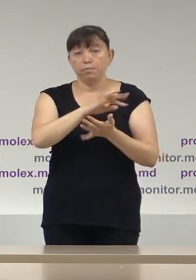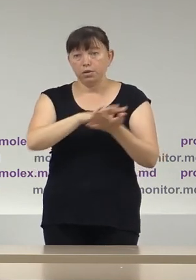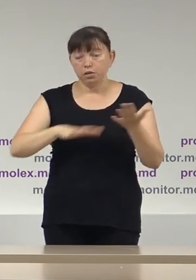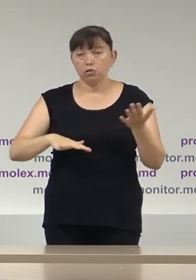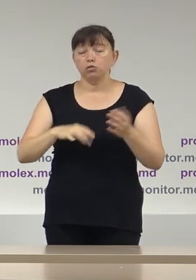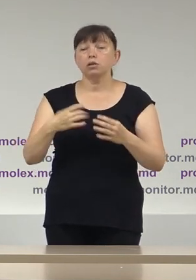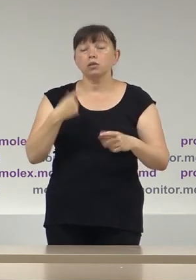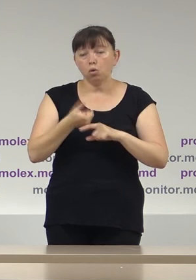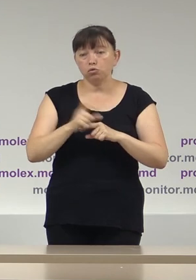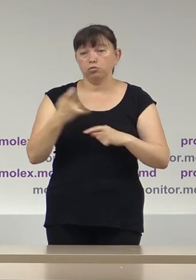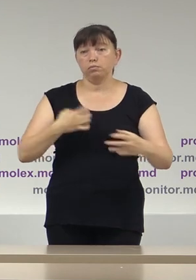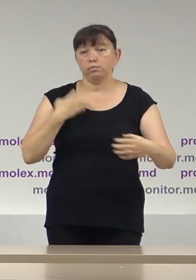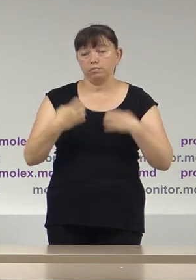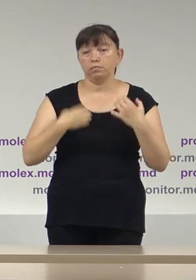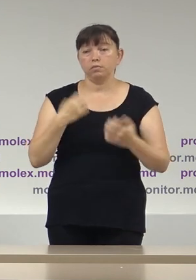So